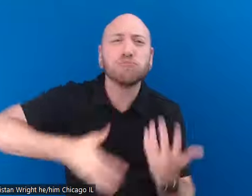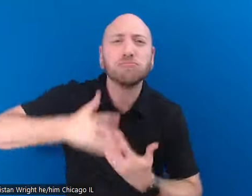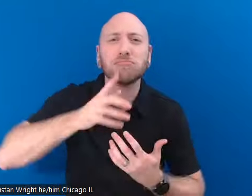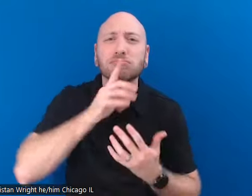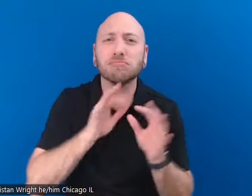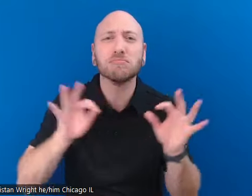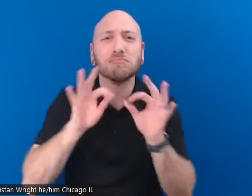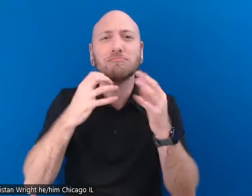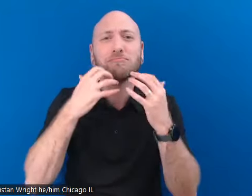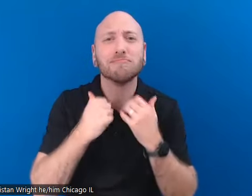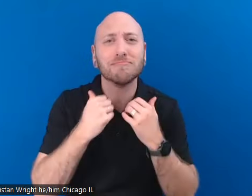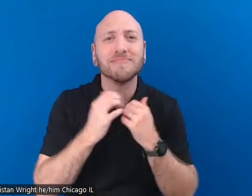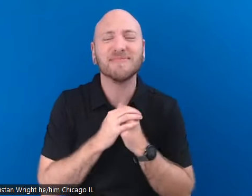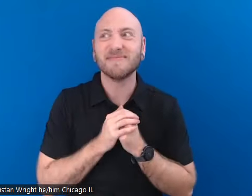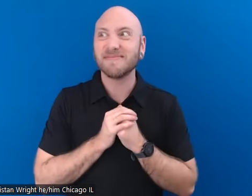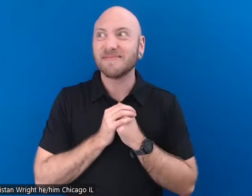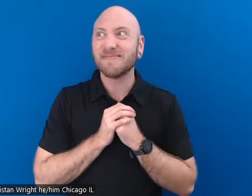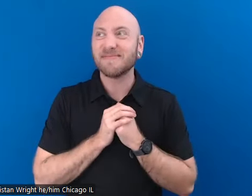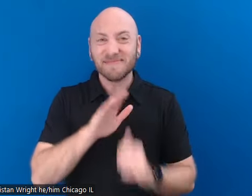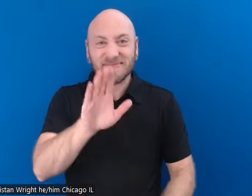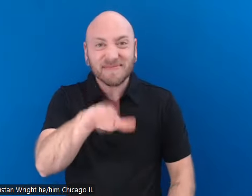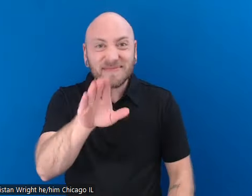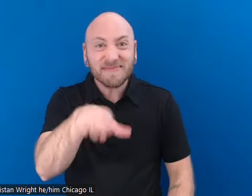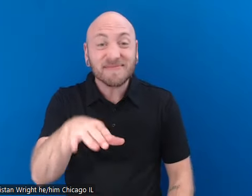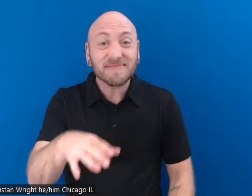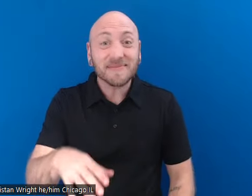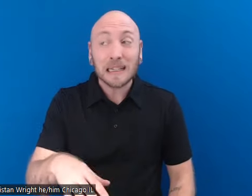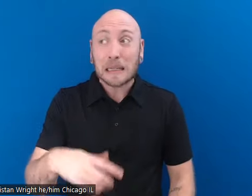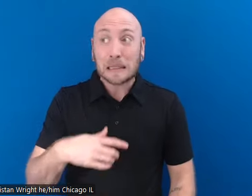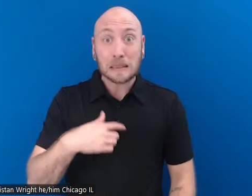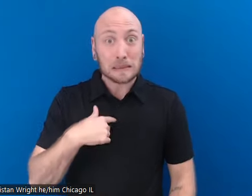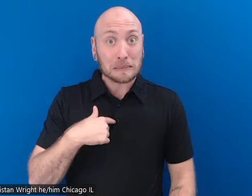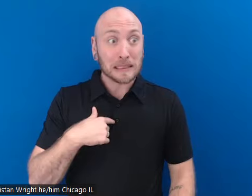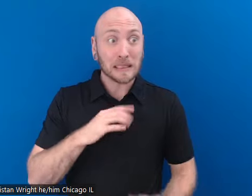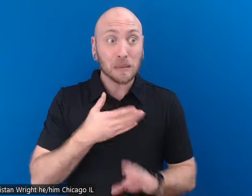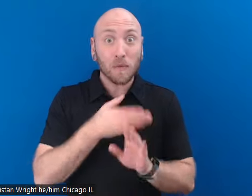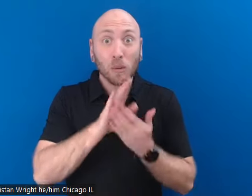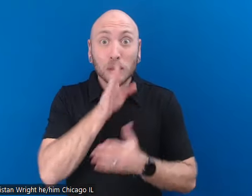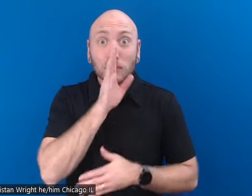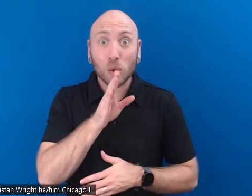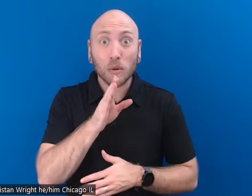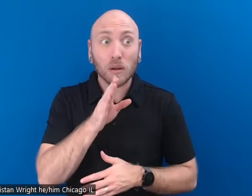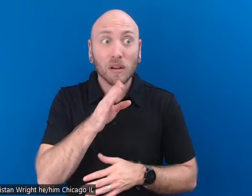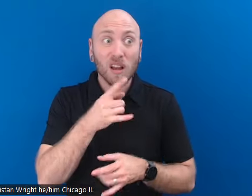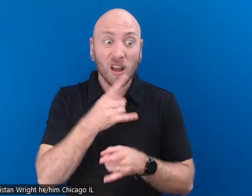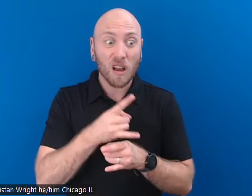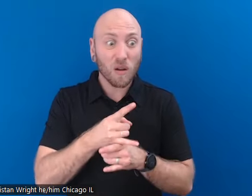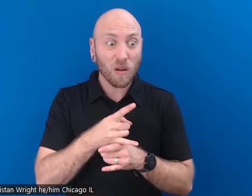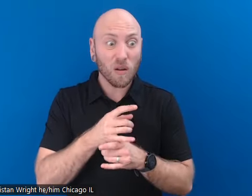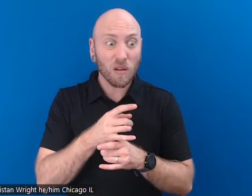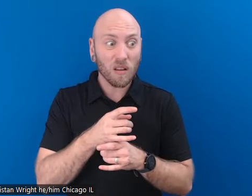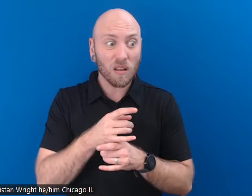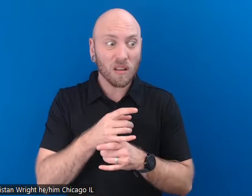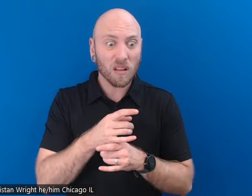I learned to have fun again. I didn't know how to have fun without alcohol anymore. And going to meetings and then going out to eat